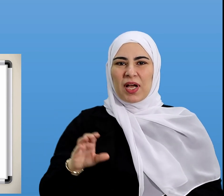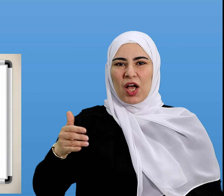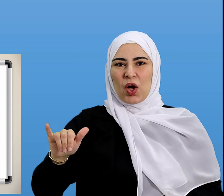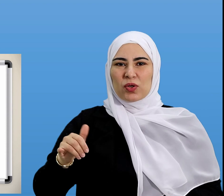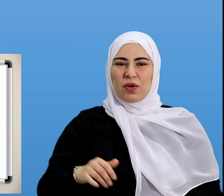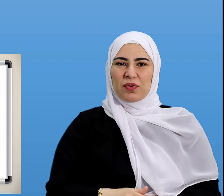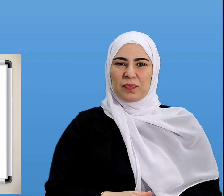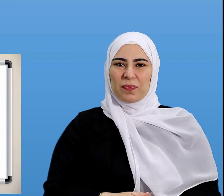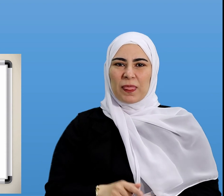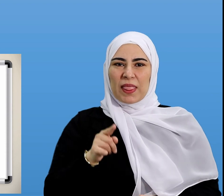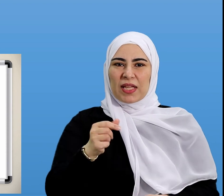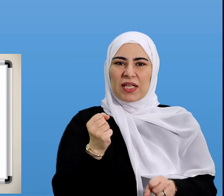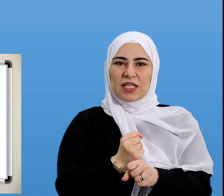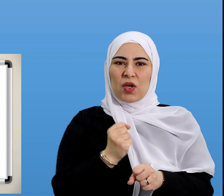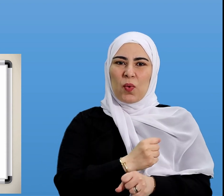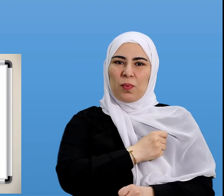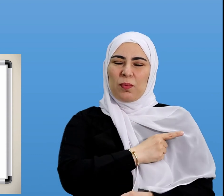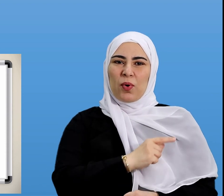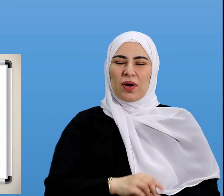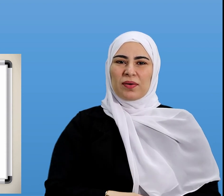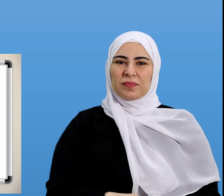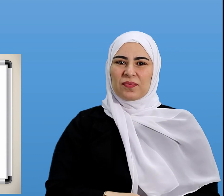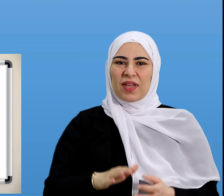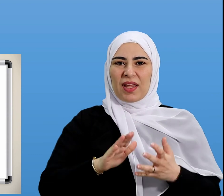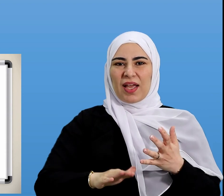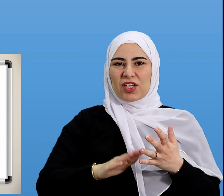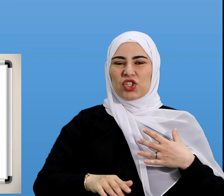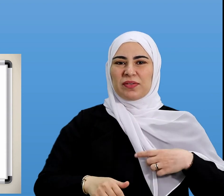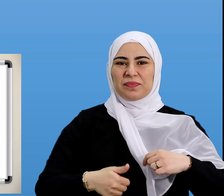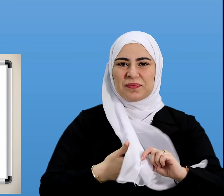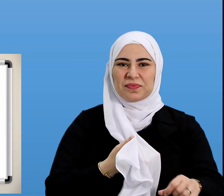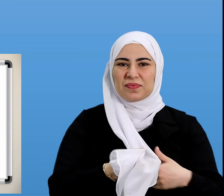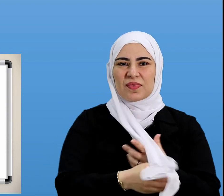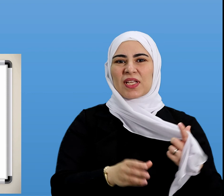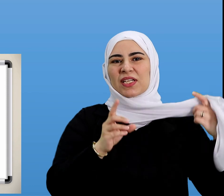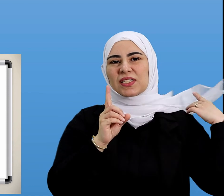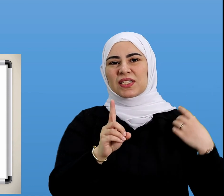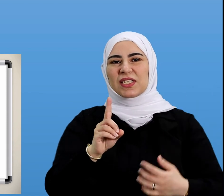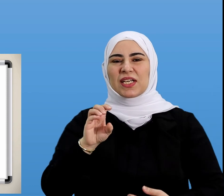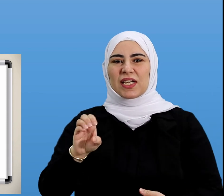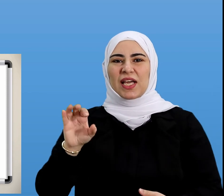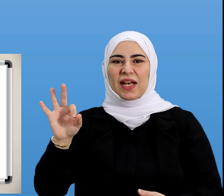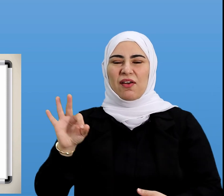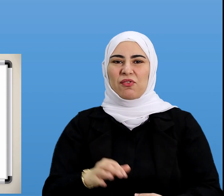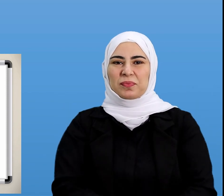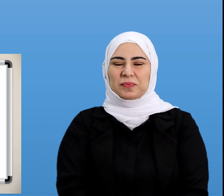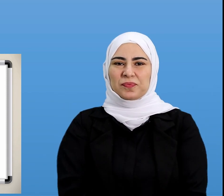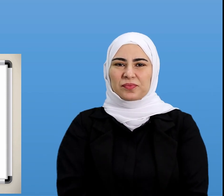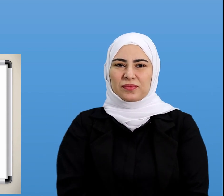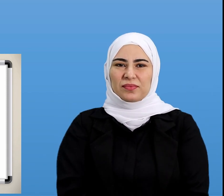D, E, and F. The last part of this episode, language function. When answering a